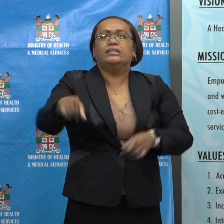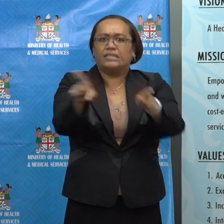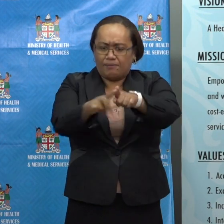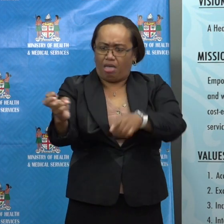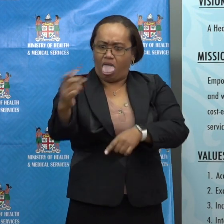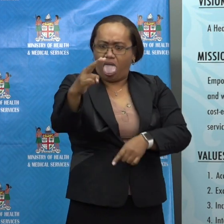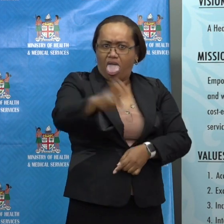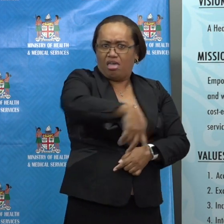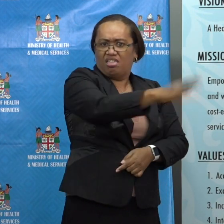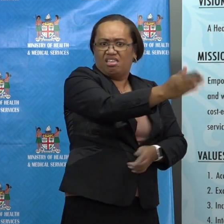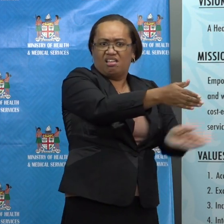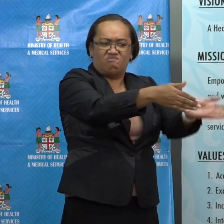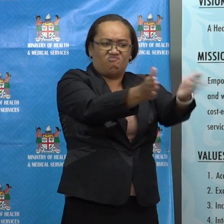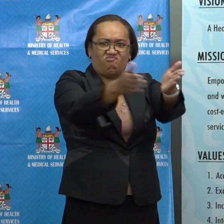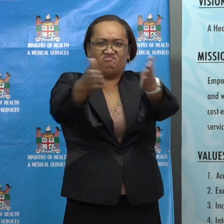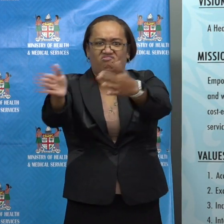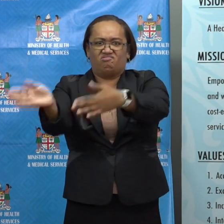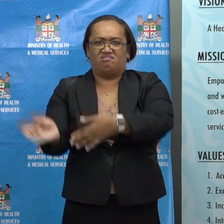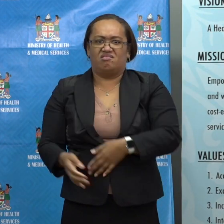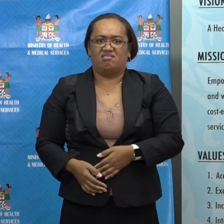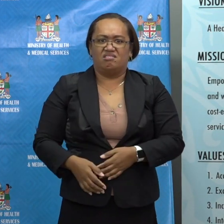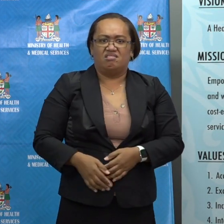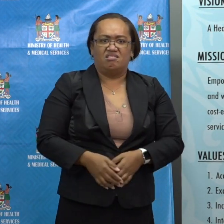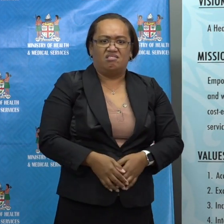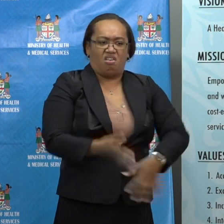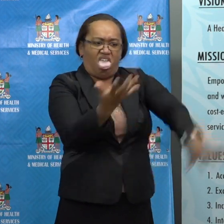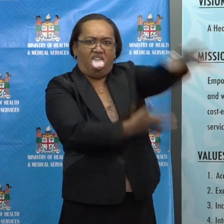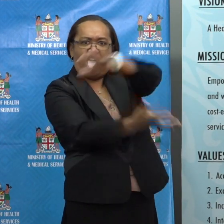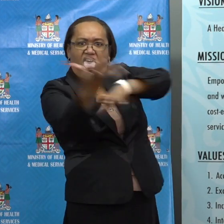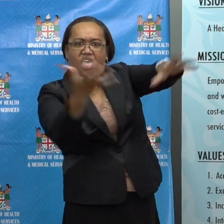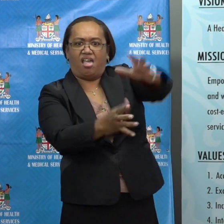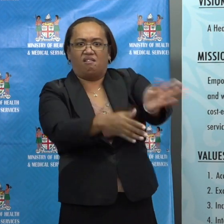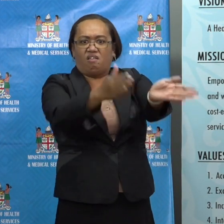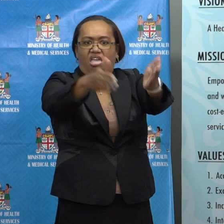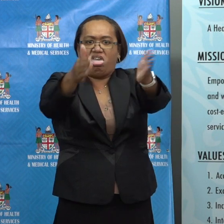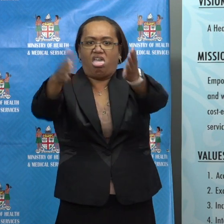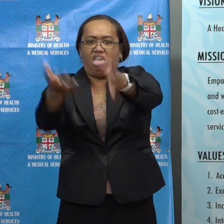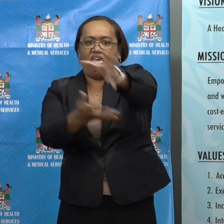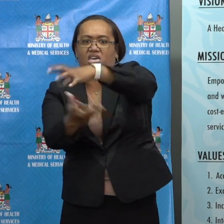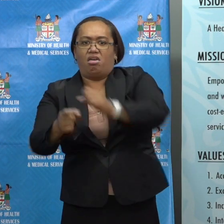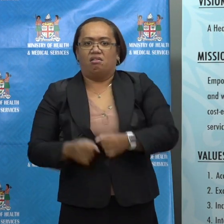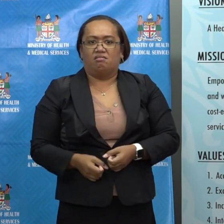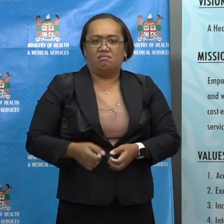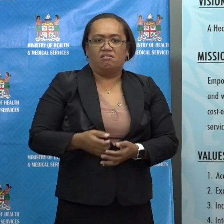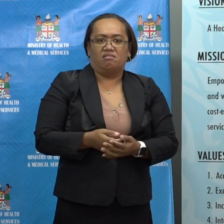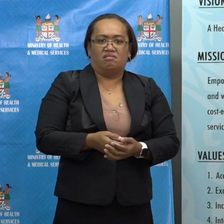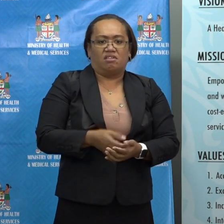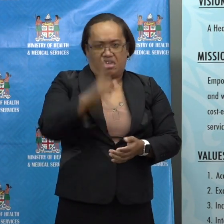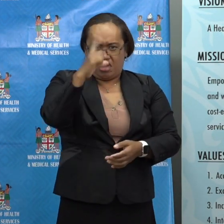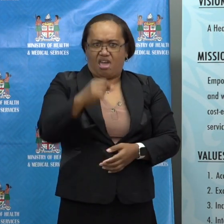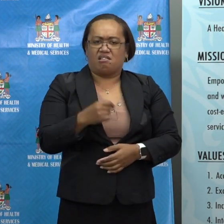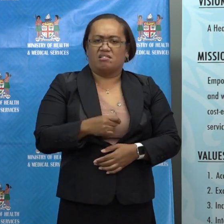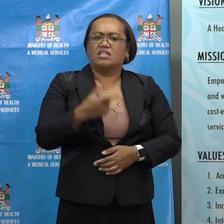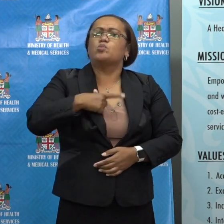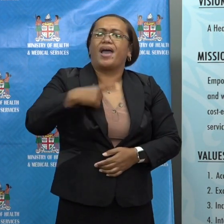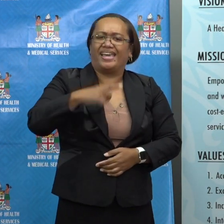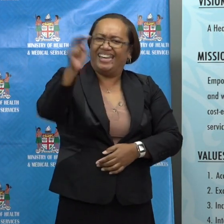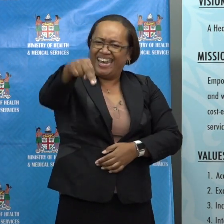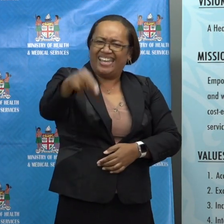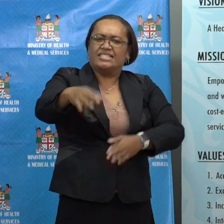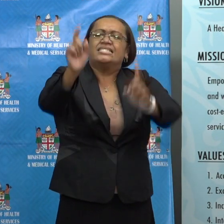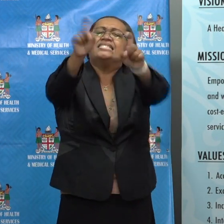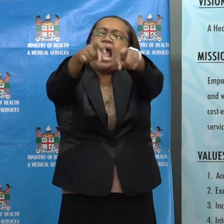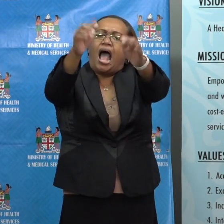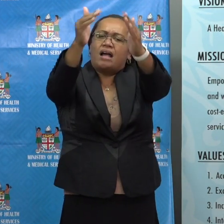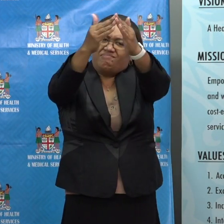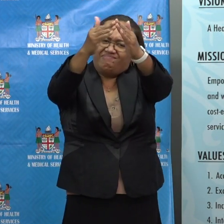actually stop the virus in its tracks, because you'll have it and you may pass it on to another person, but if that person keeps still, it won't move beyond them. It'll just